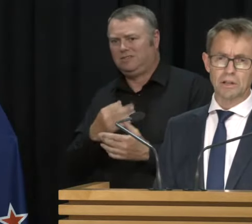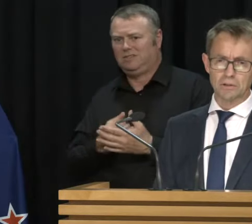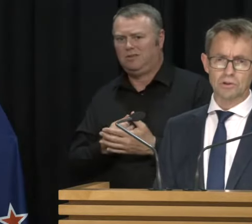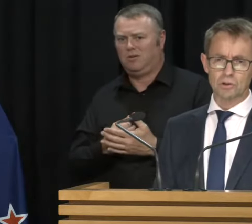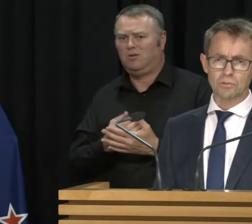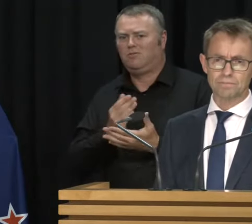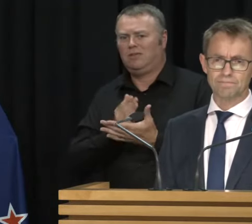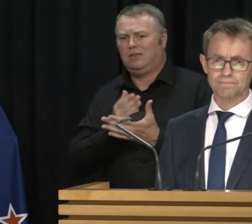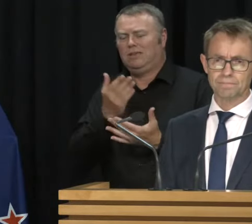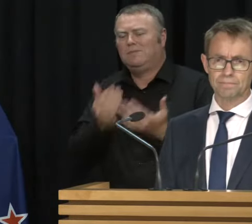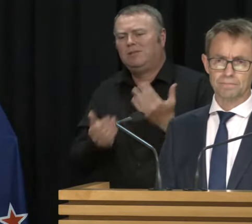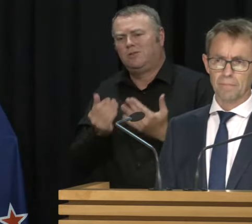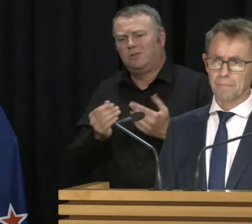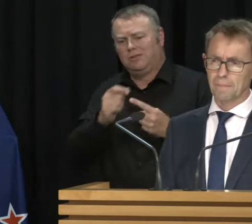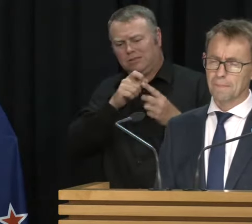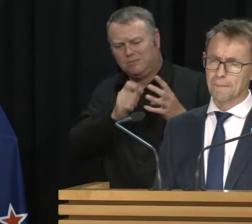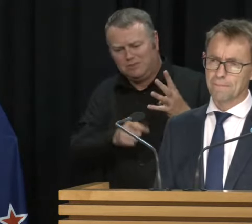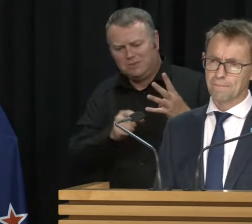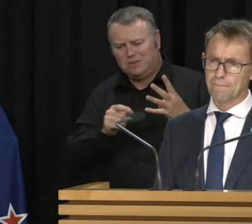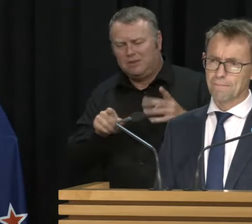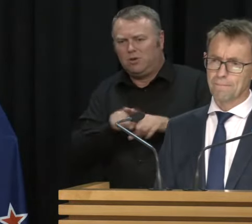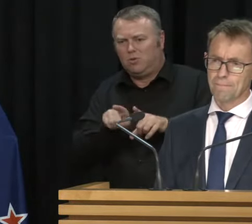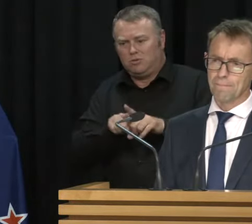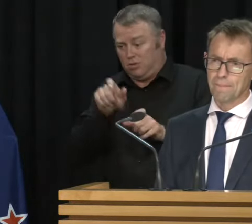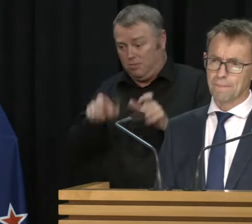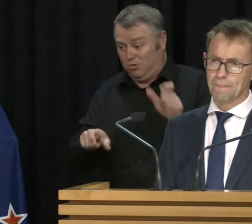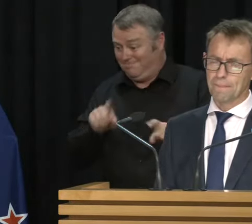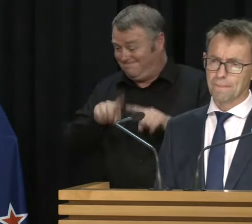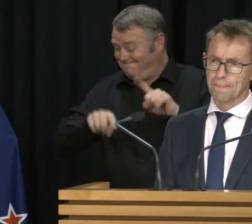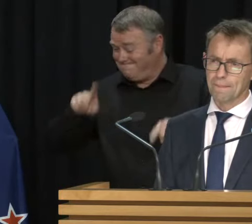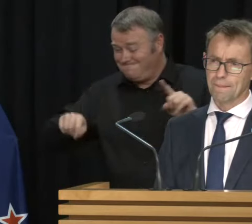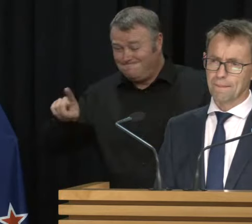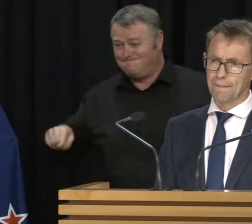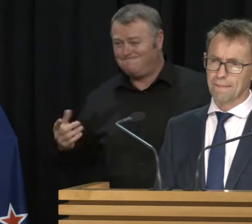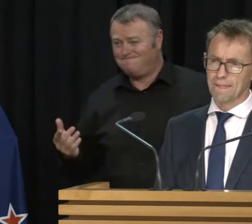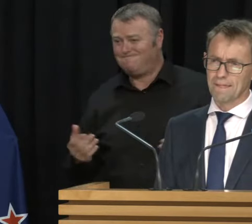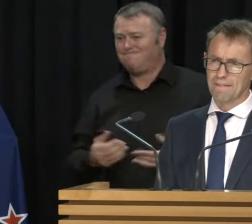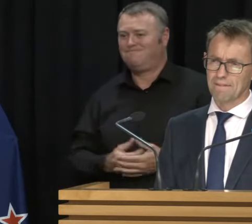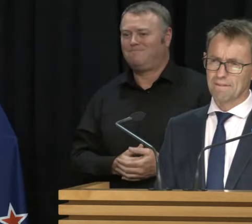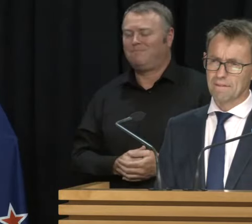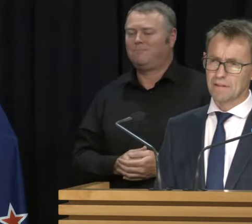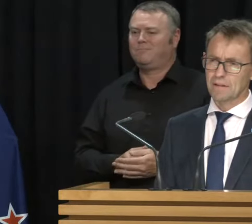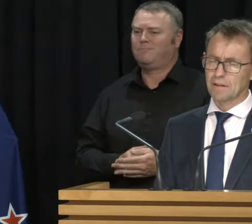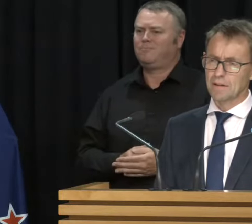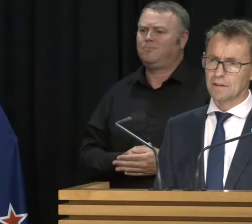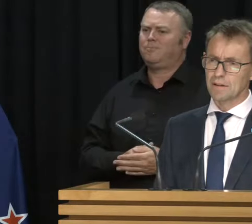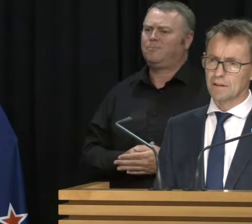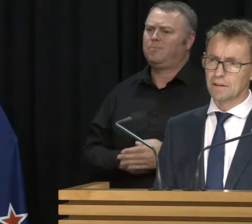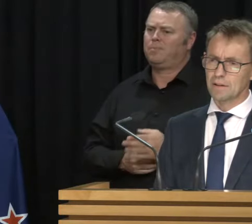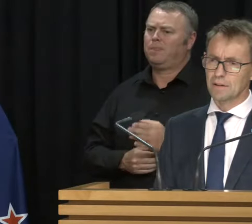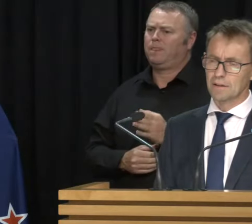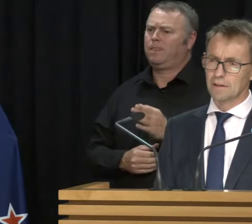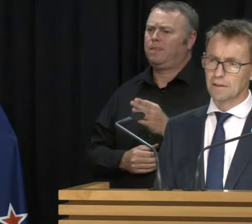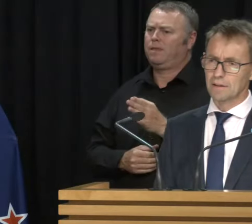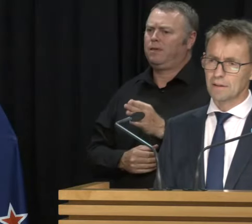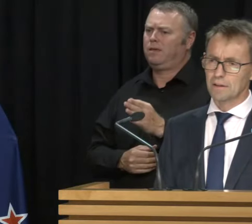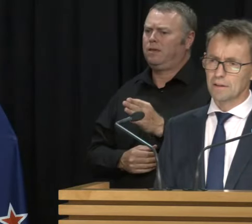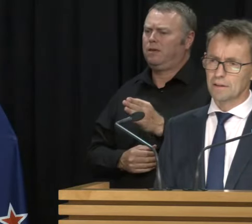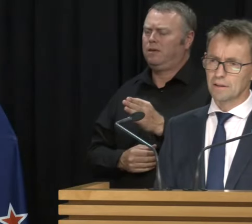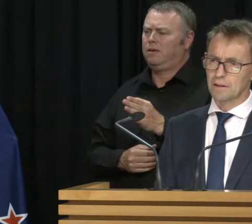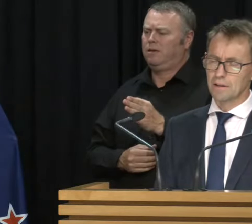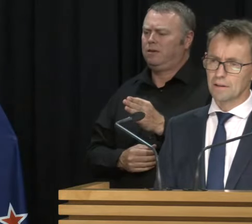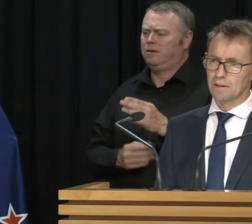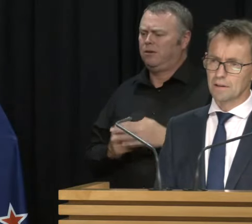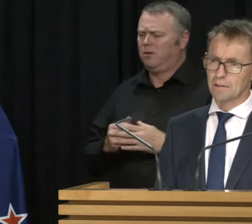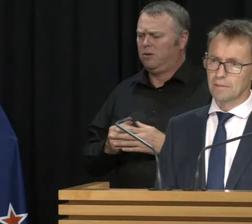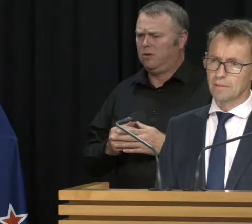seem to be individual. Yep. Yesterday there was a new case of COVID-19 in the community that was identified, but there wasn't a press conference called. What's different